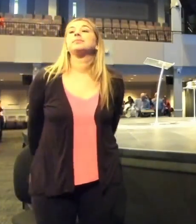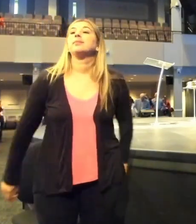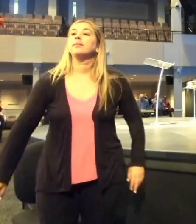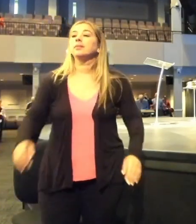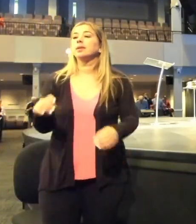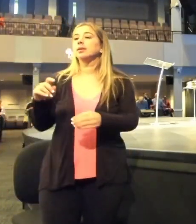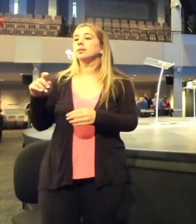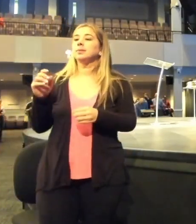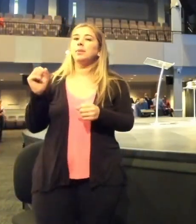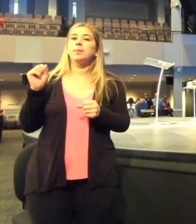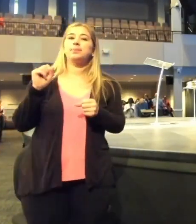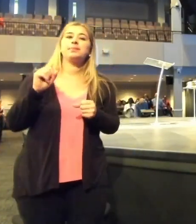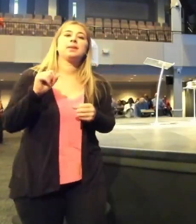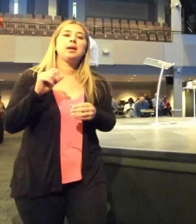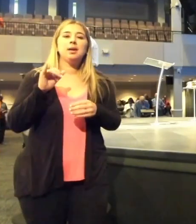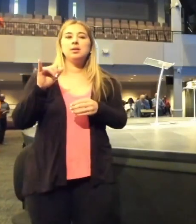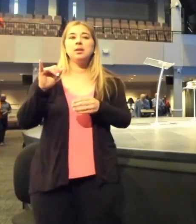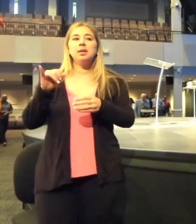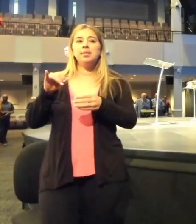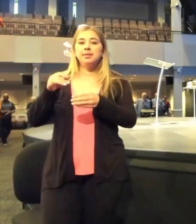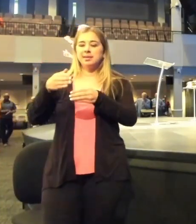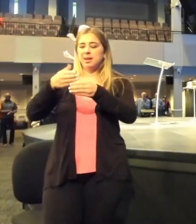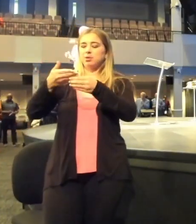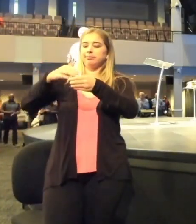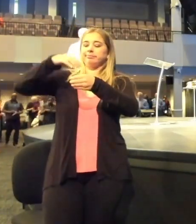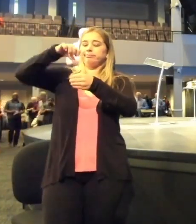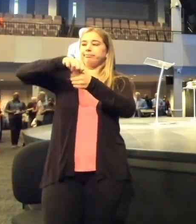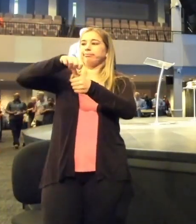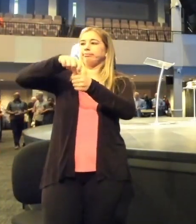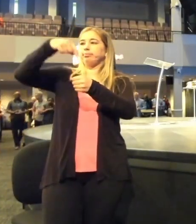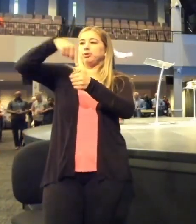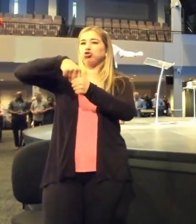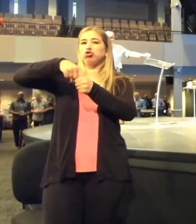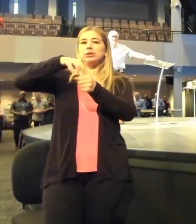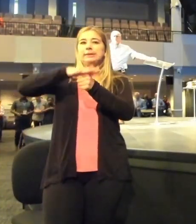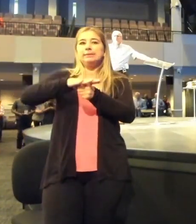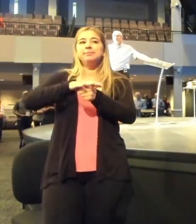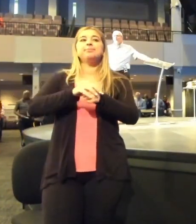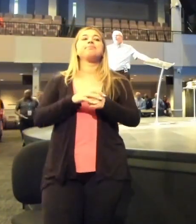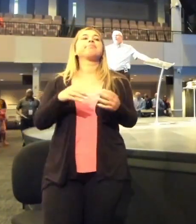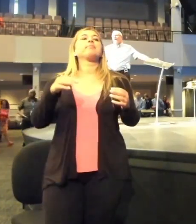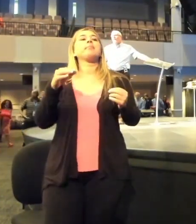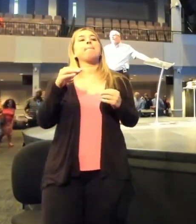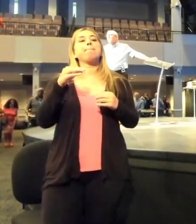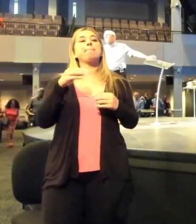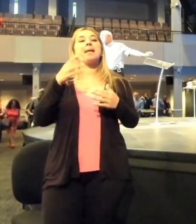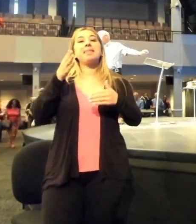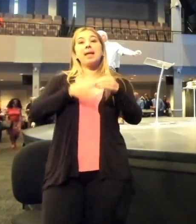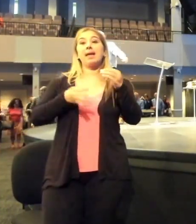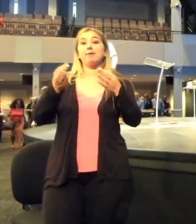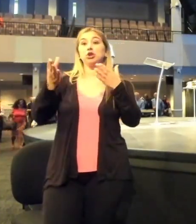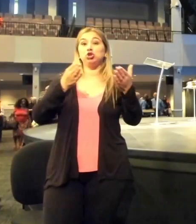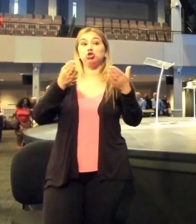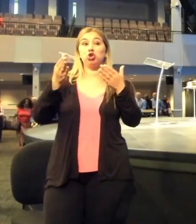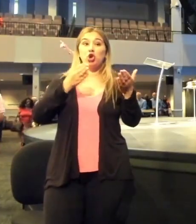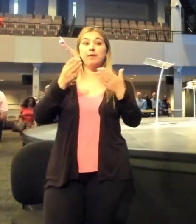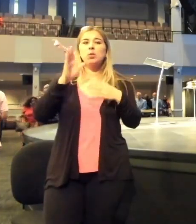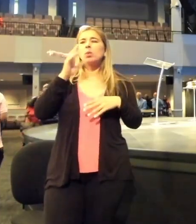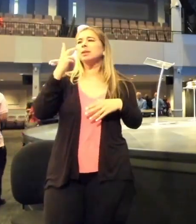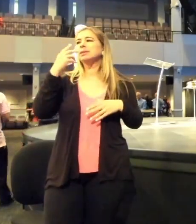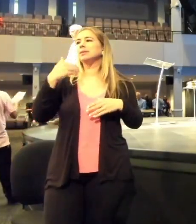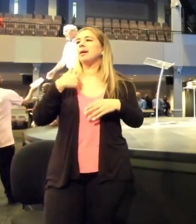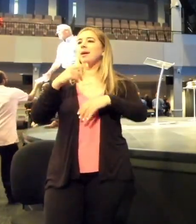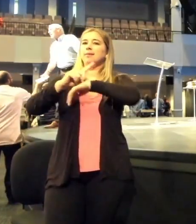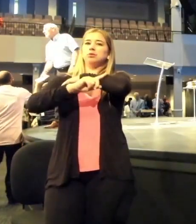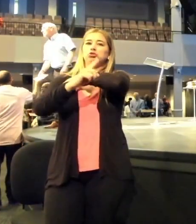You can just push the cellophane and the foil right back in the top of that cup. And at the end of the service, you're going to find that they're